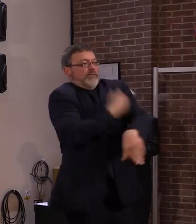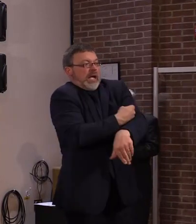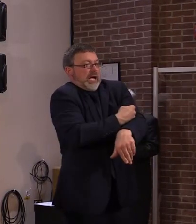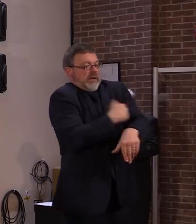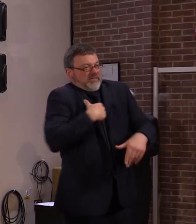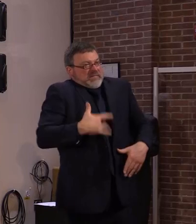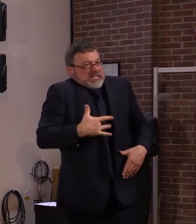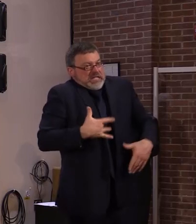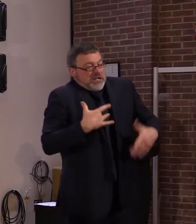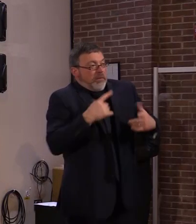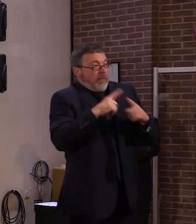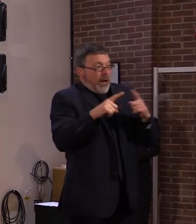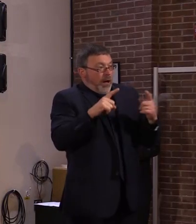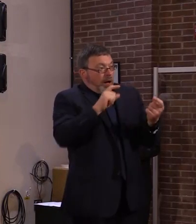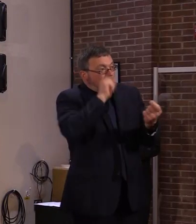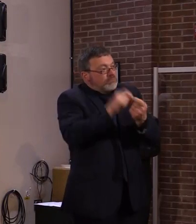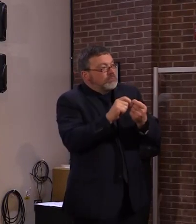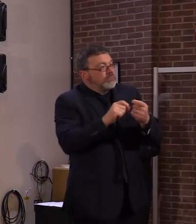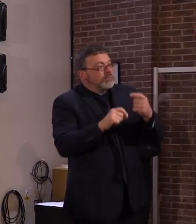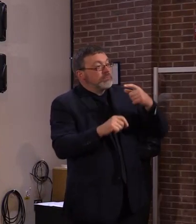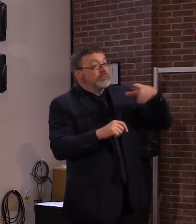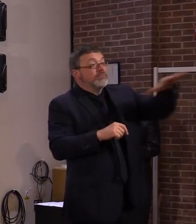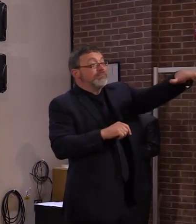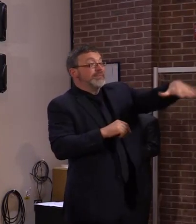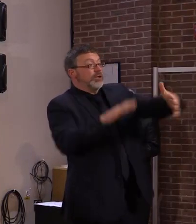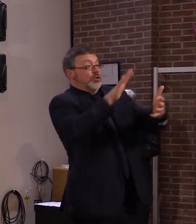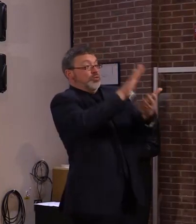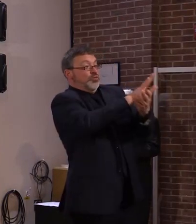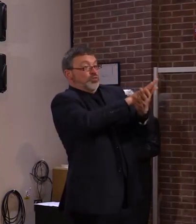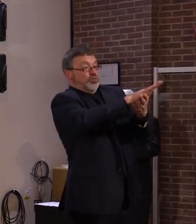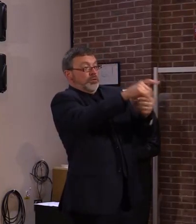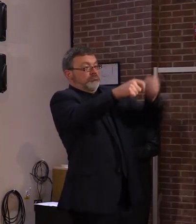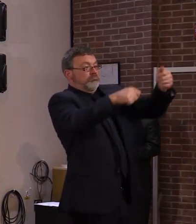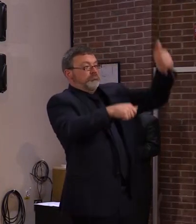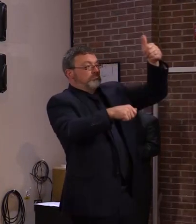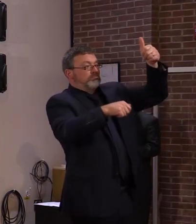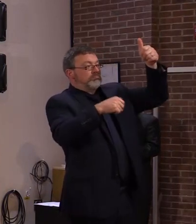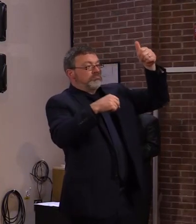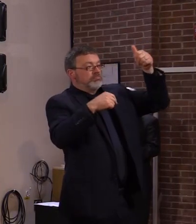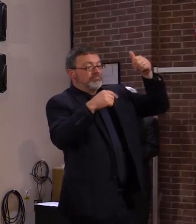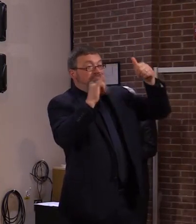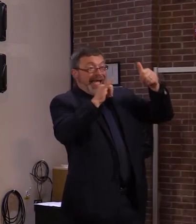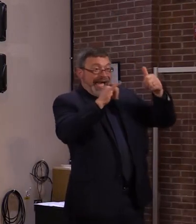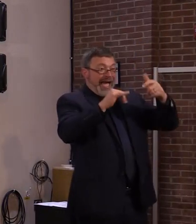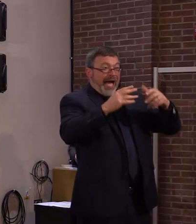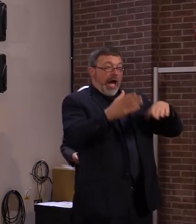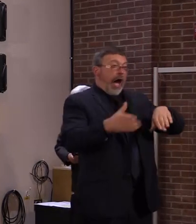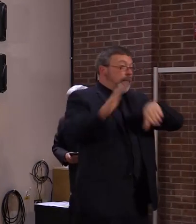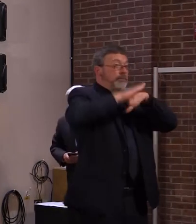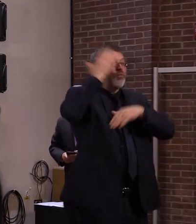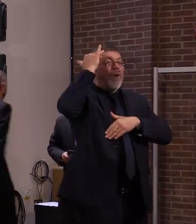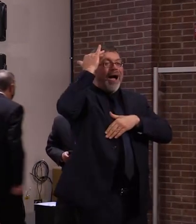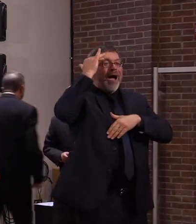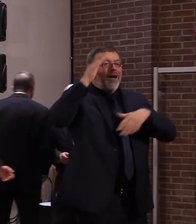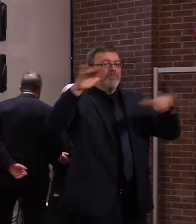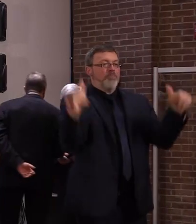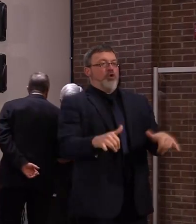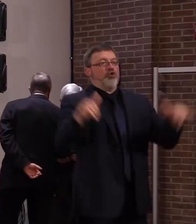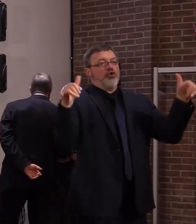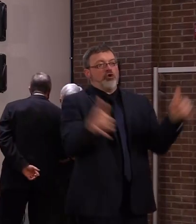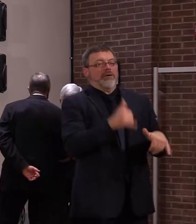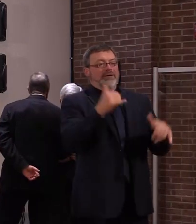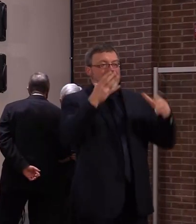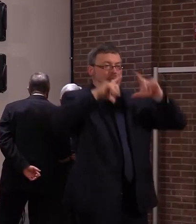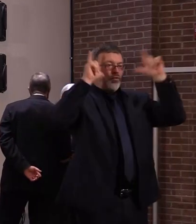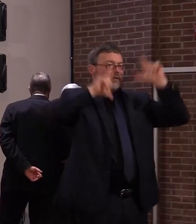The administration there has told us that a lot of this was related to Halloween gatherings, so people in close contact. Sounds